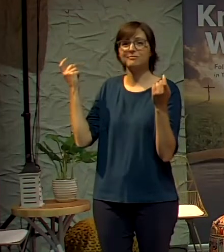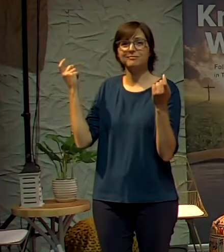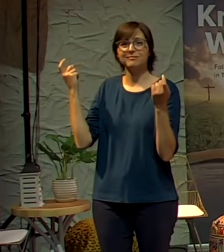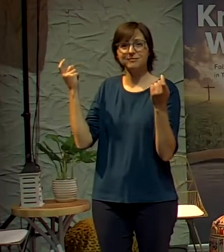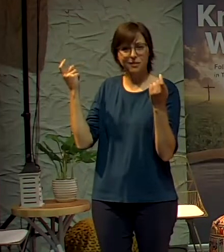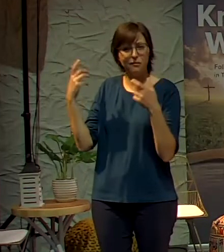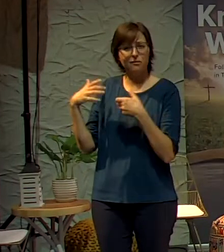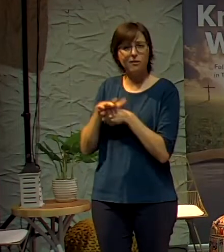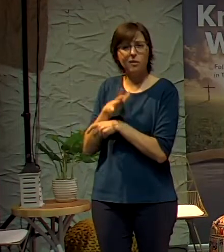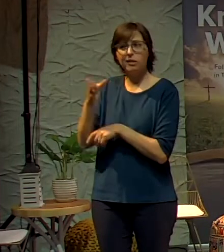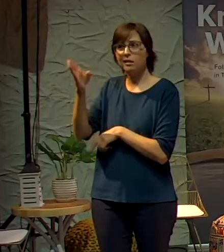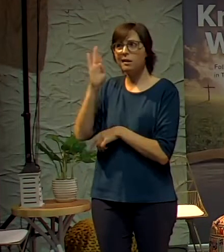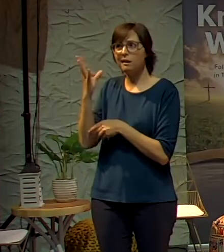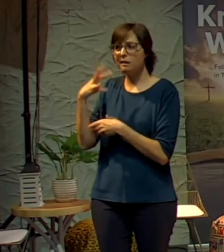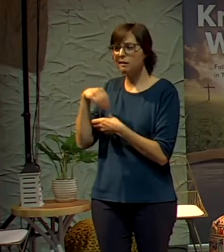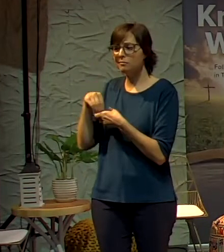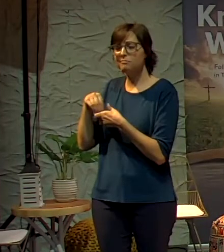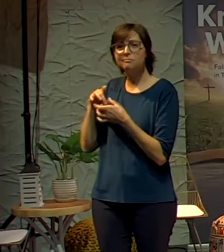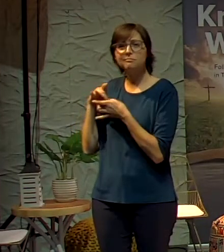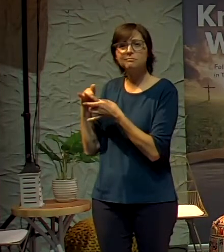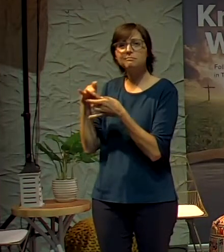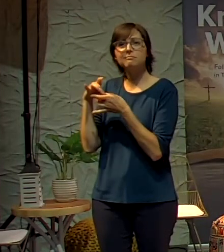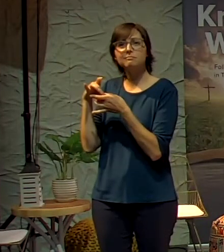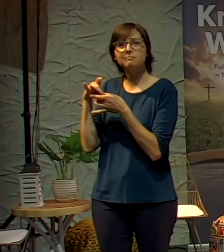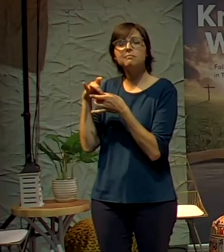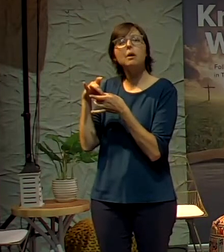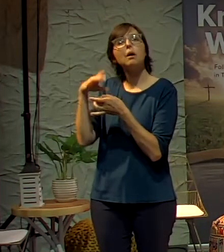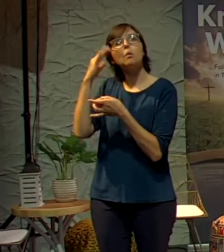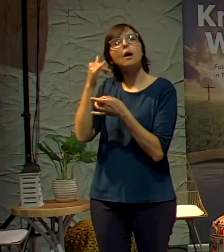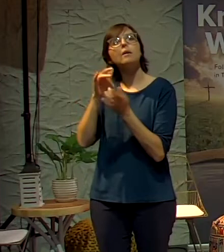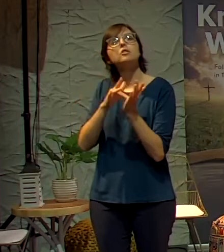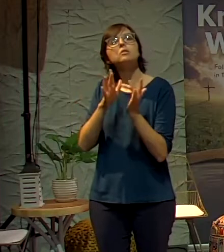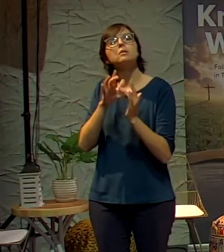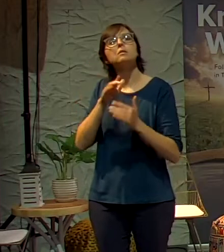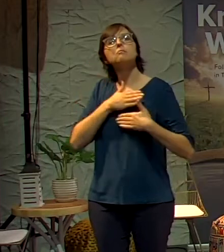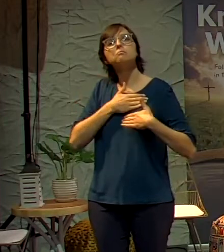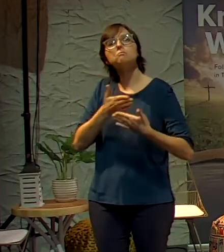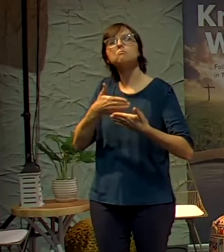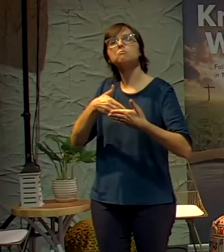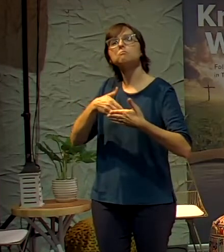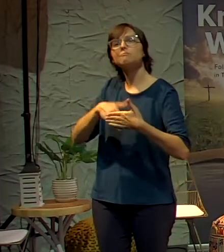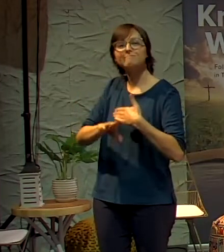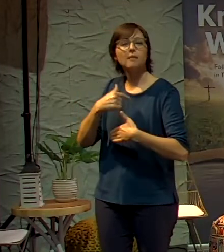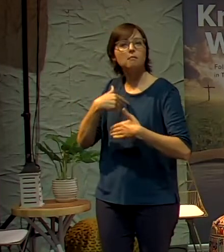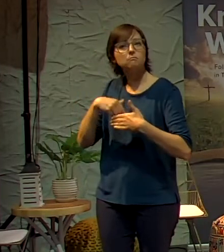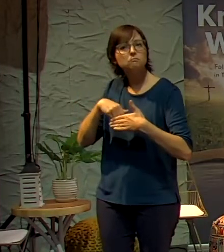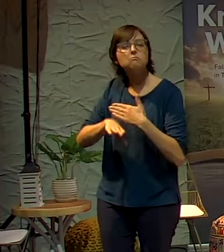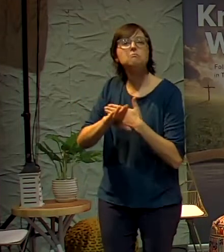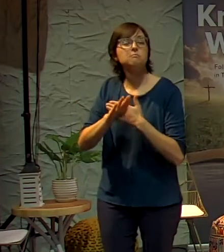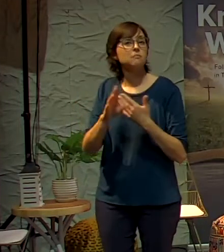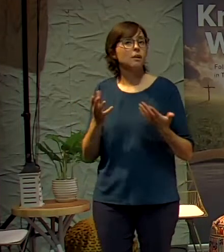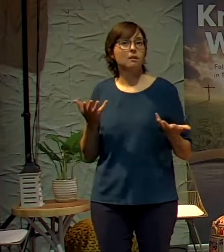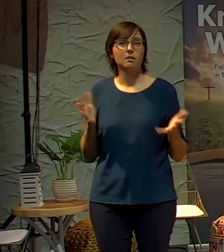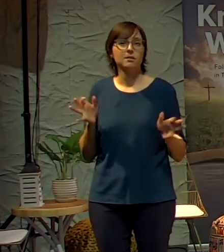marriage, only because Jesus let me in. That's it. And